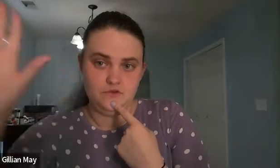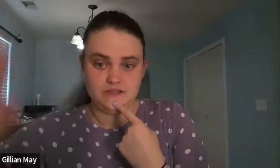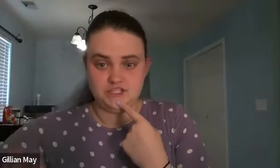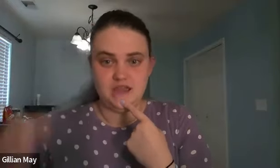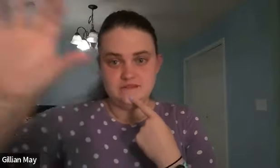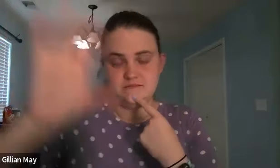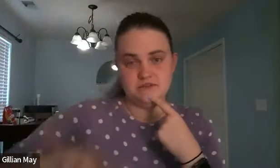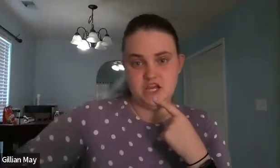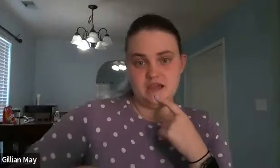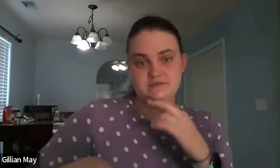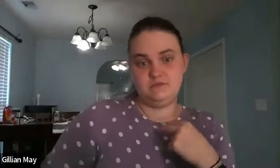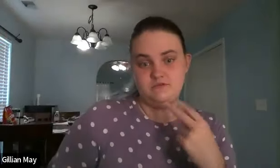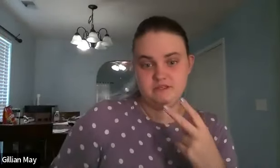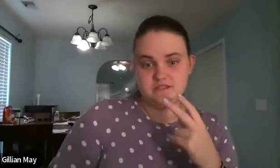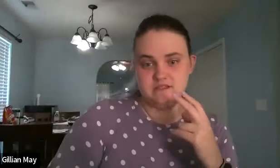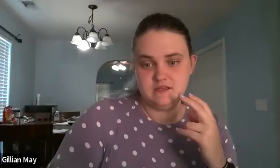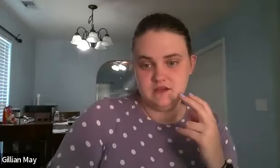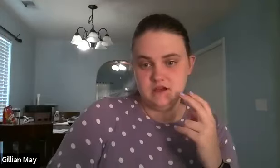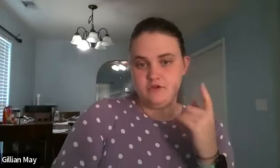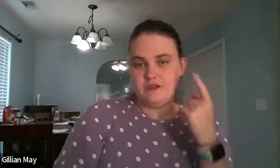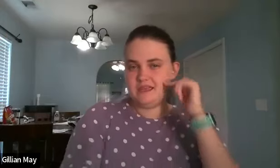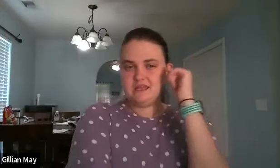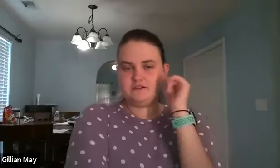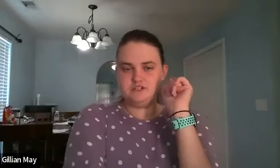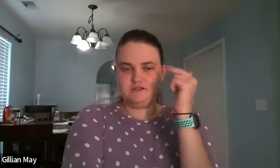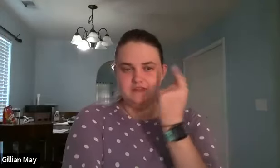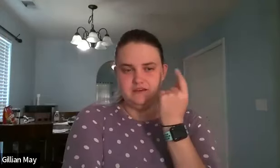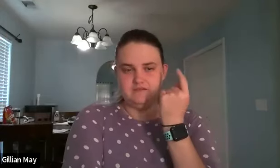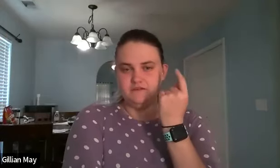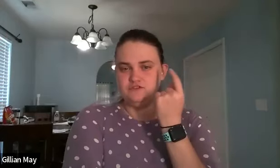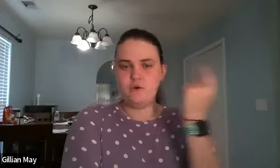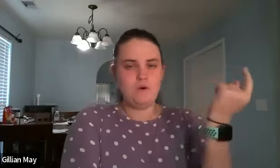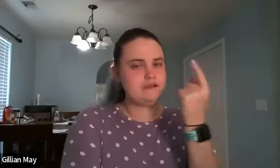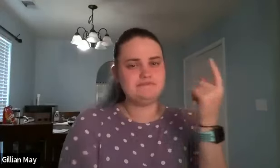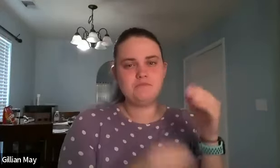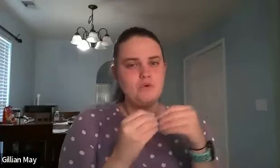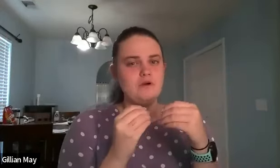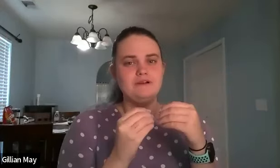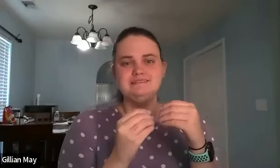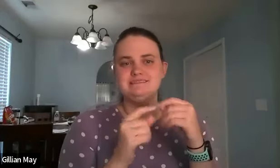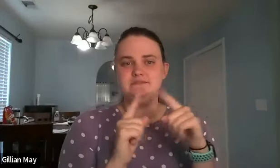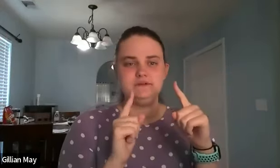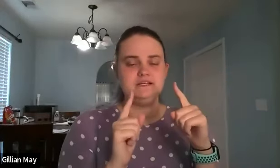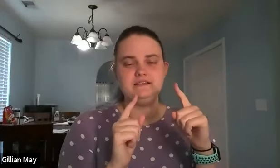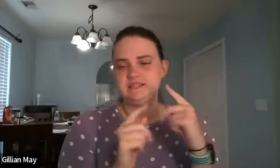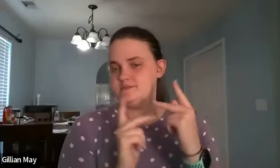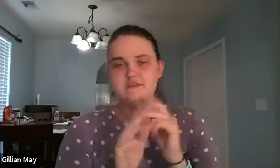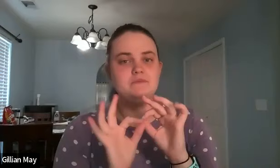my chat. Some people chat, some people voice. Are there any others you can think of? There's always more different types of